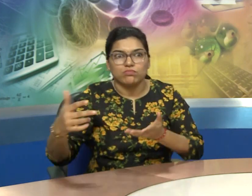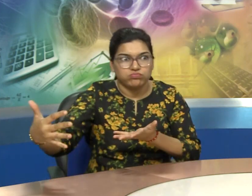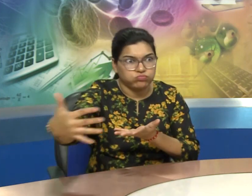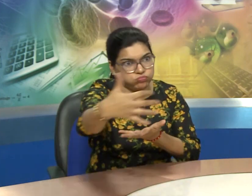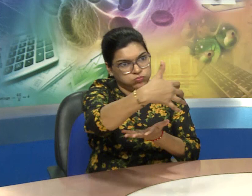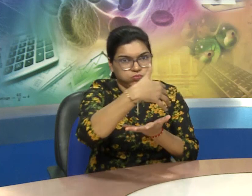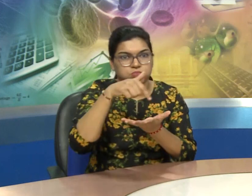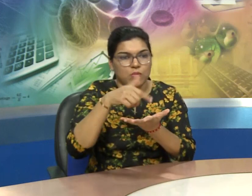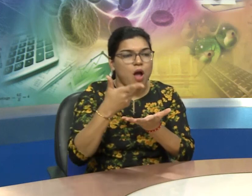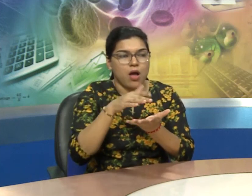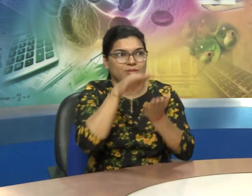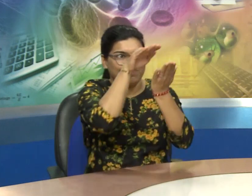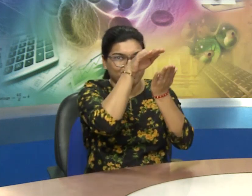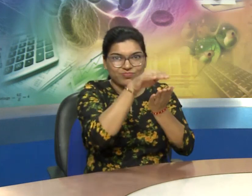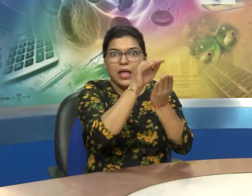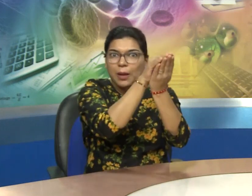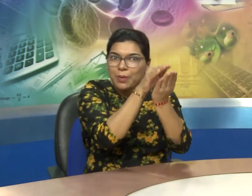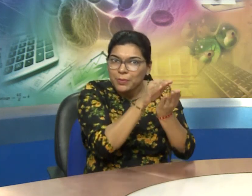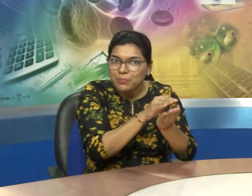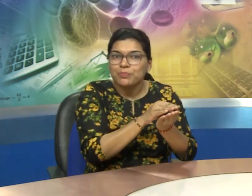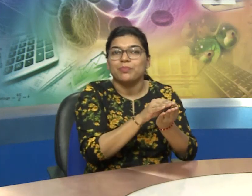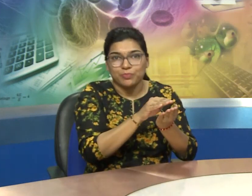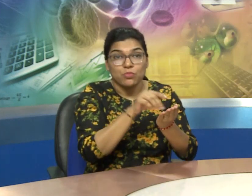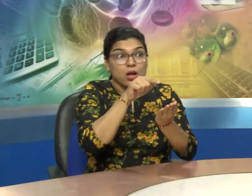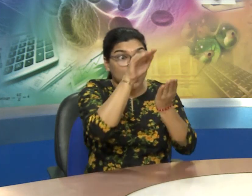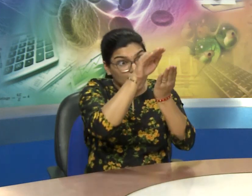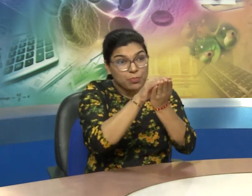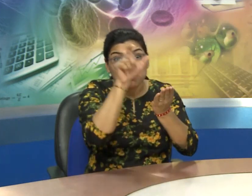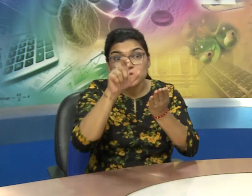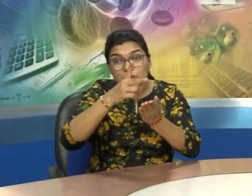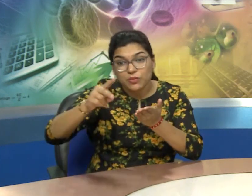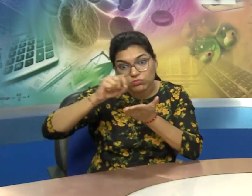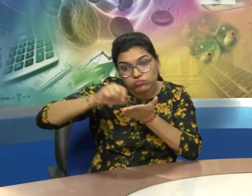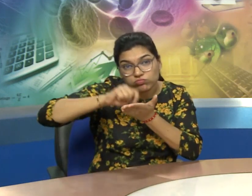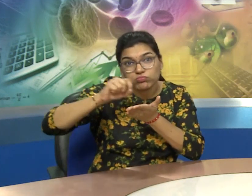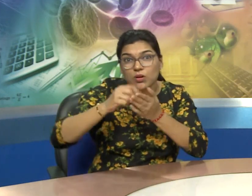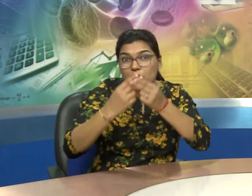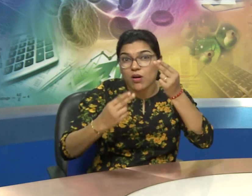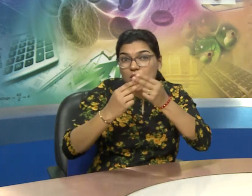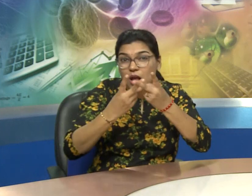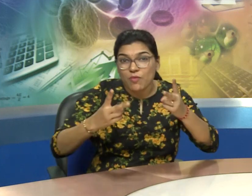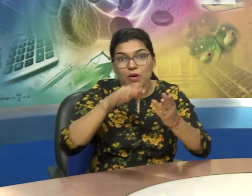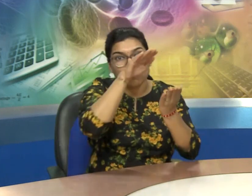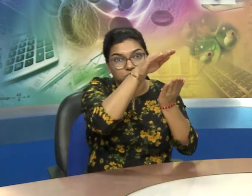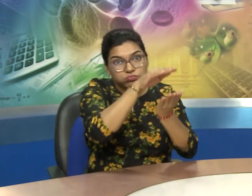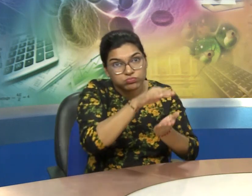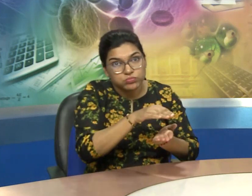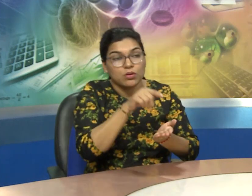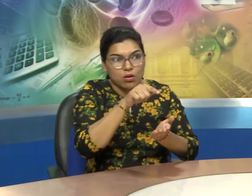that national libraries collect and preserve the nation's literature.